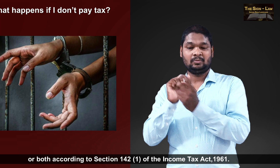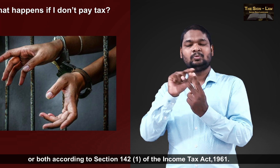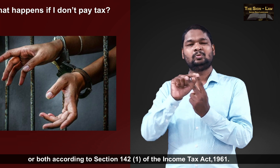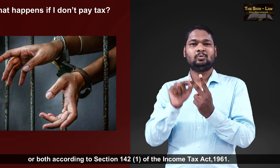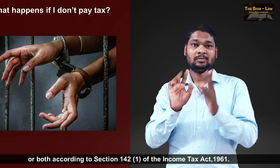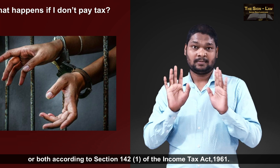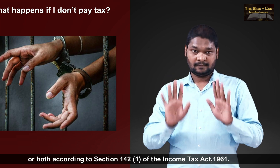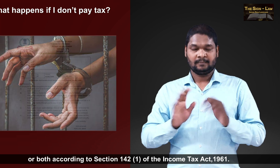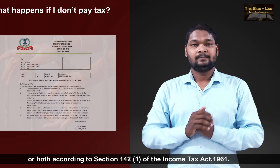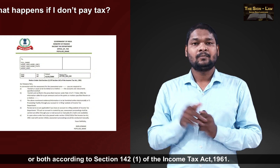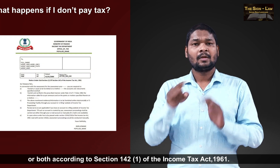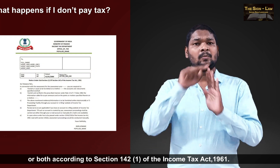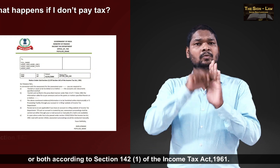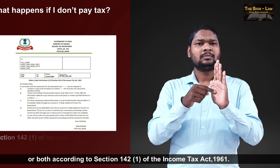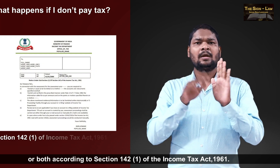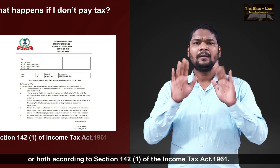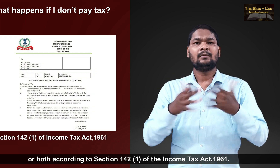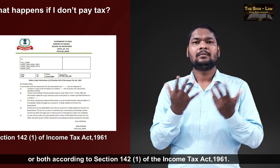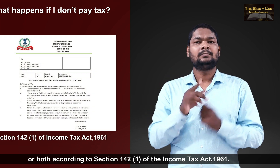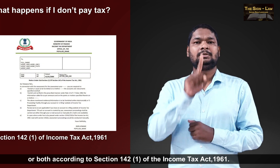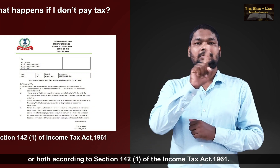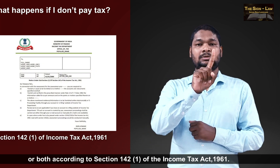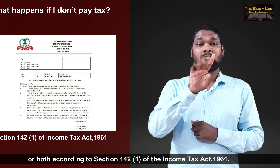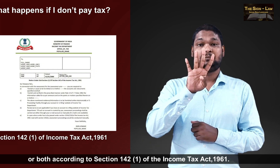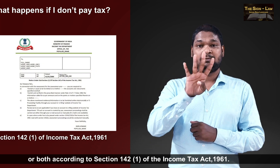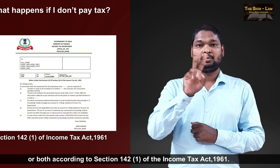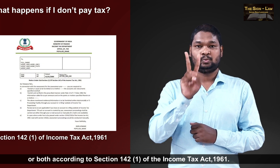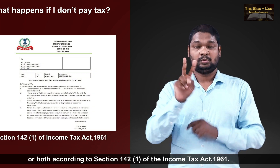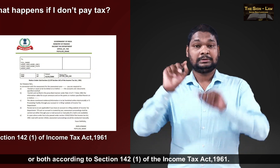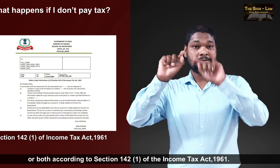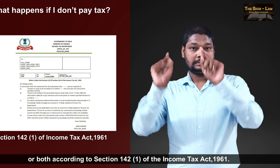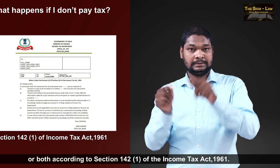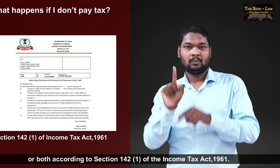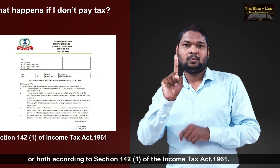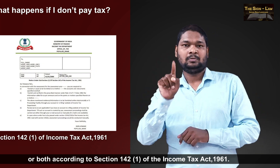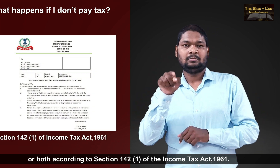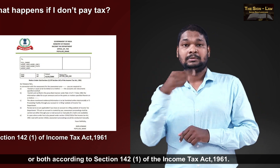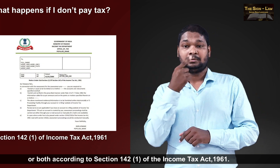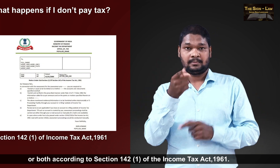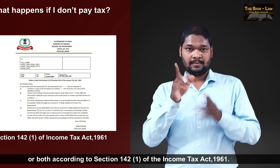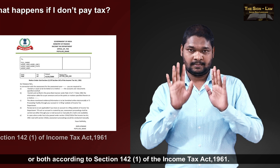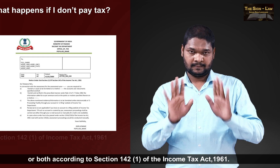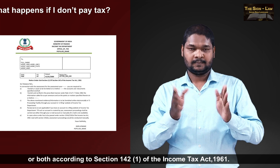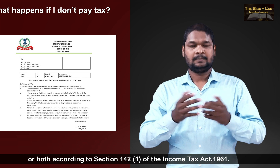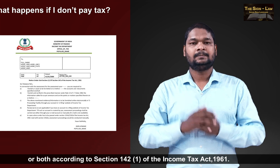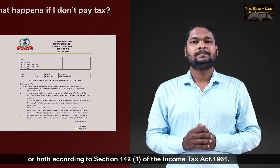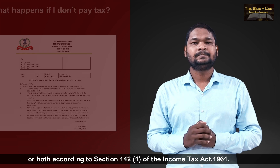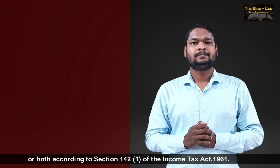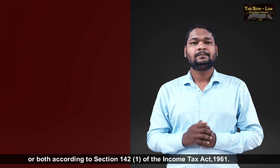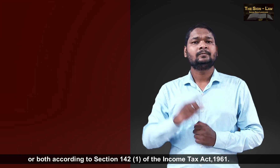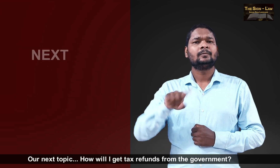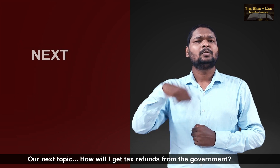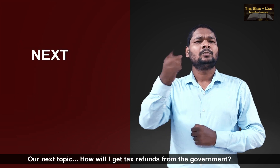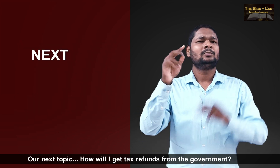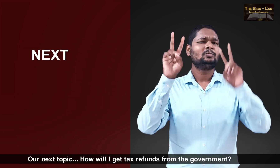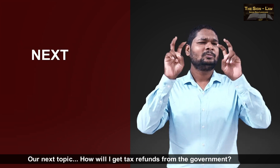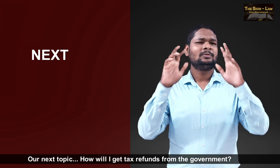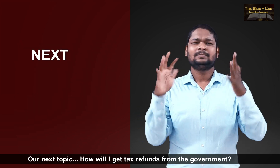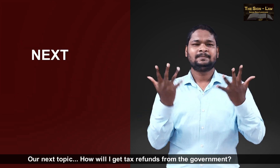or both, according to Section 142(1) of the Income Tax Act, 1961. Our next